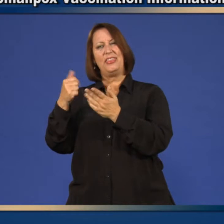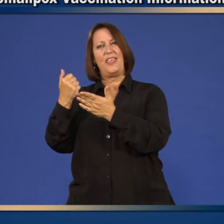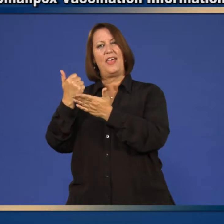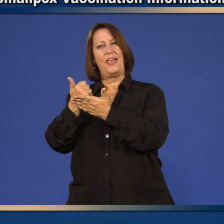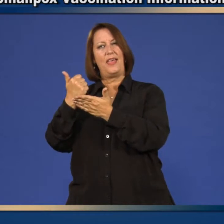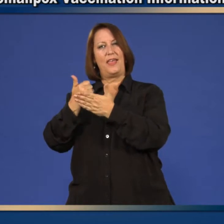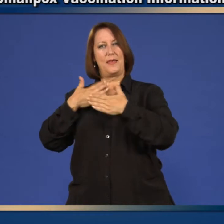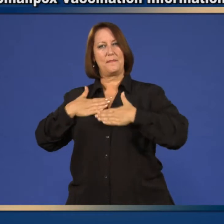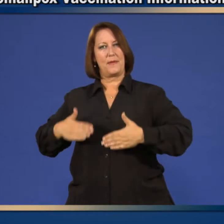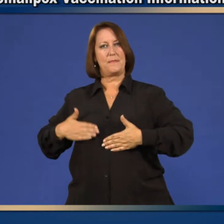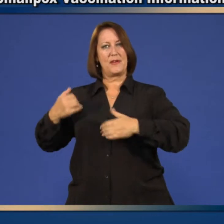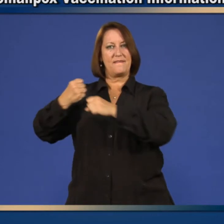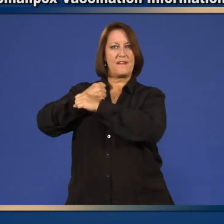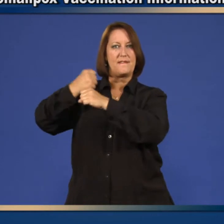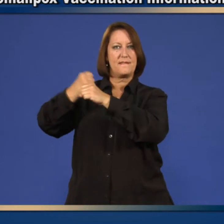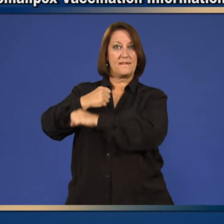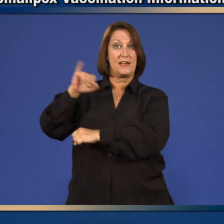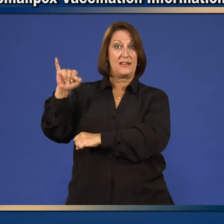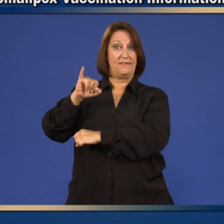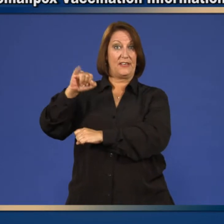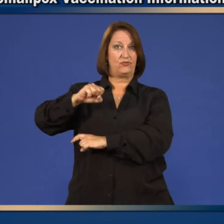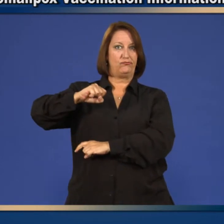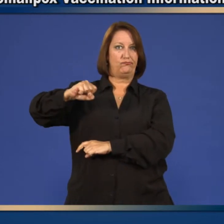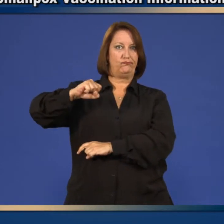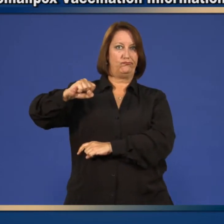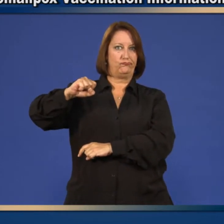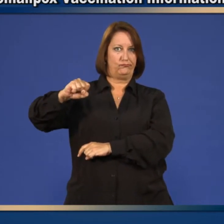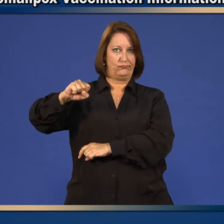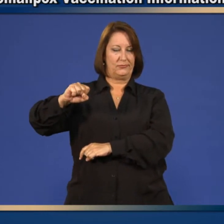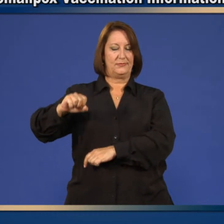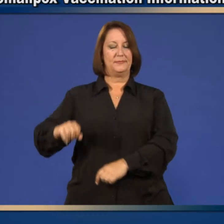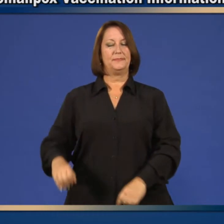infection, against the virus.